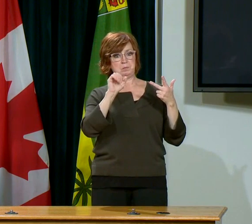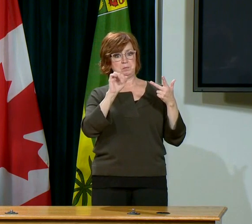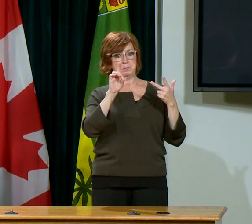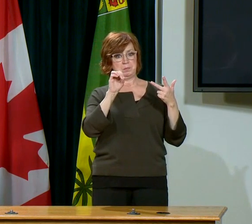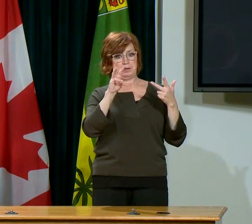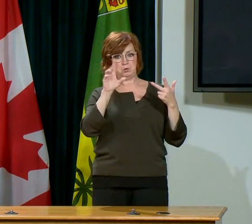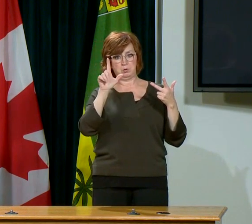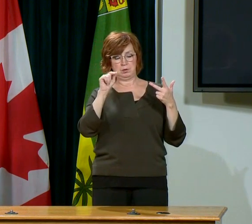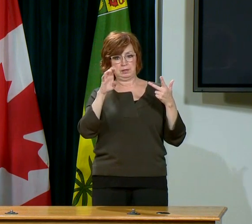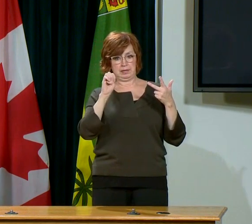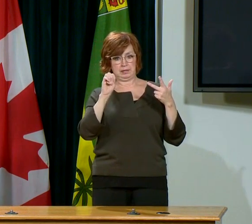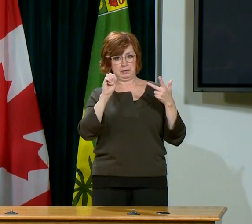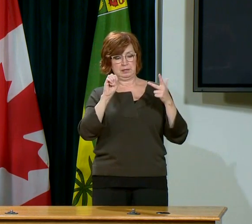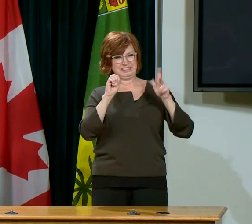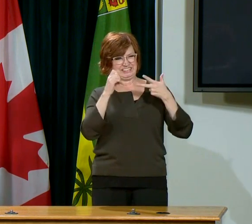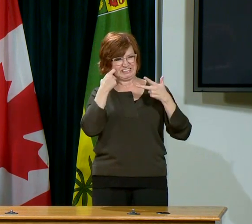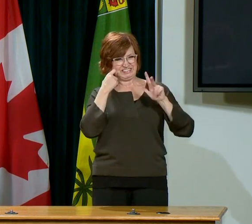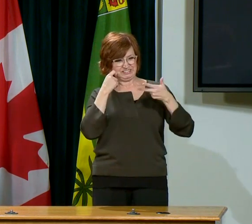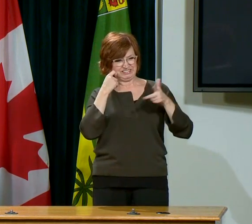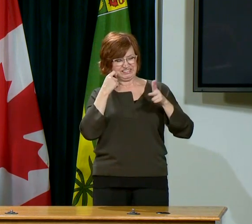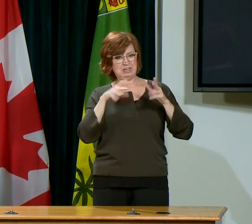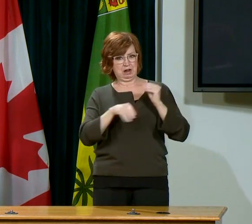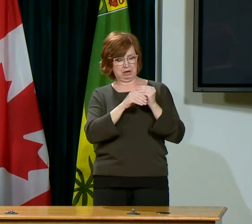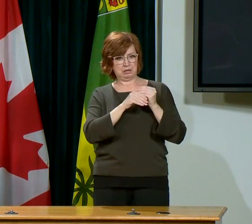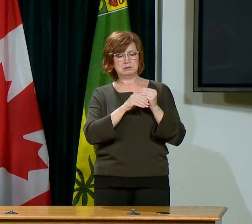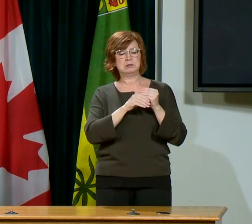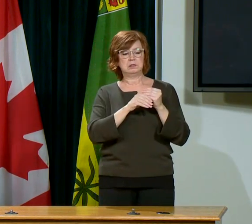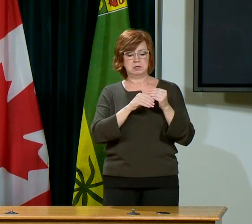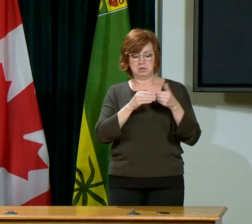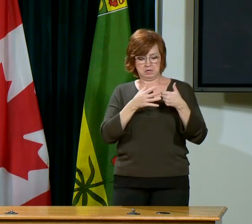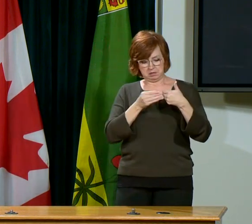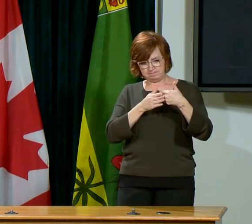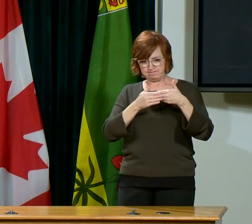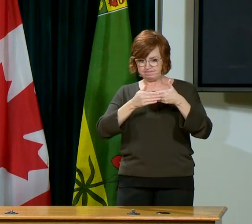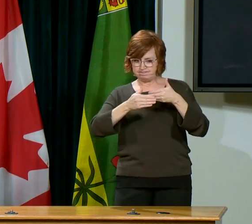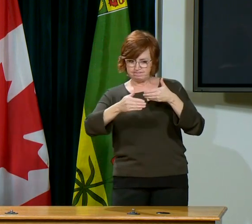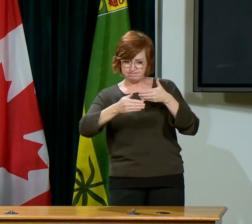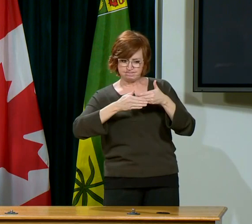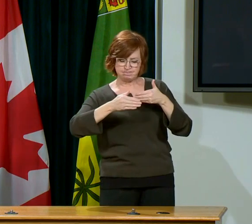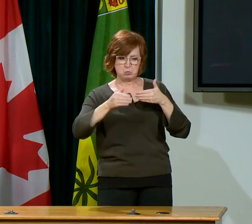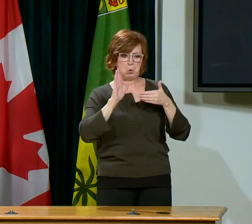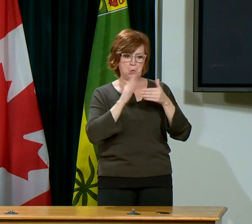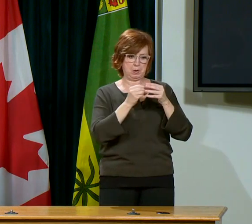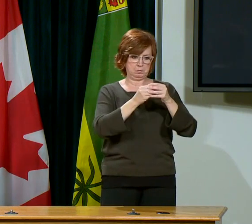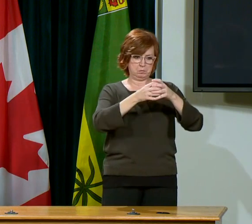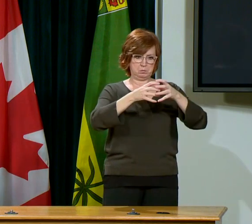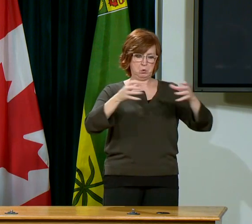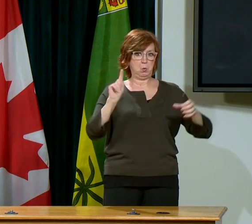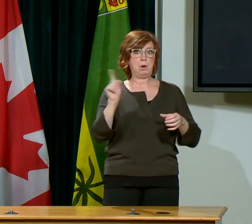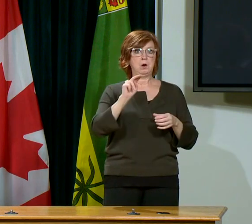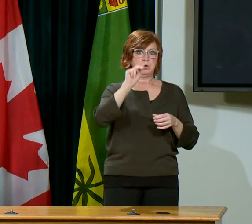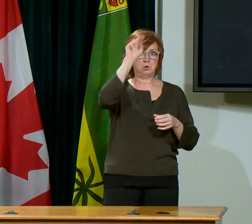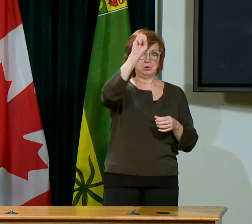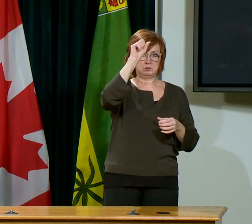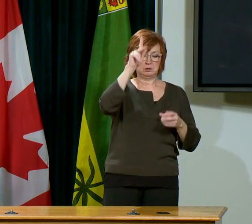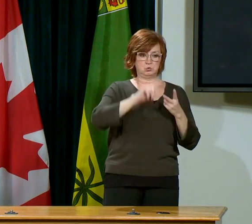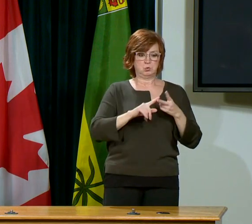this testing. And over the next days and weeks, we will continue to expand in northern and rural